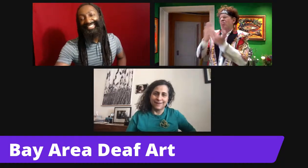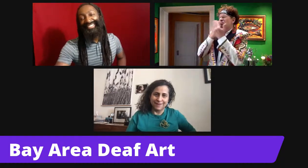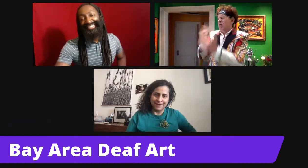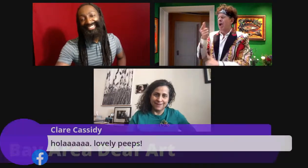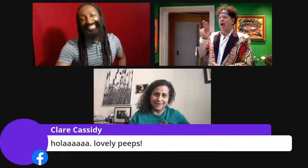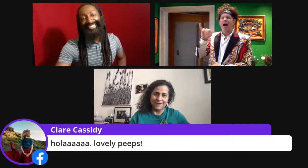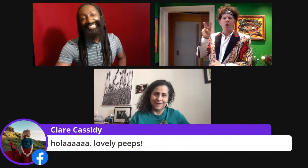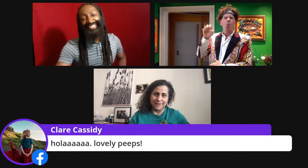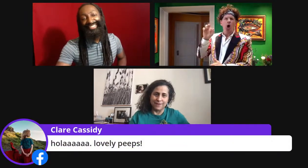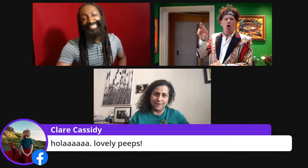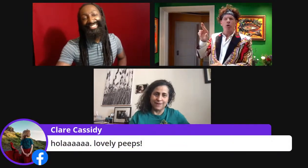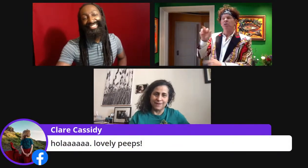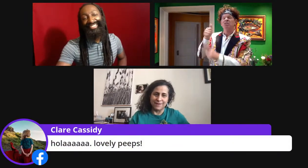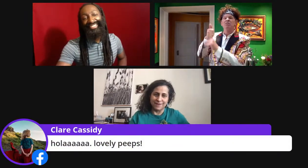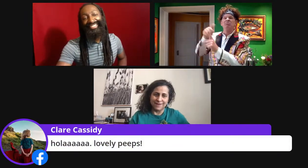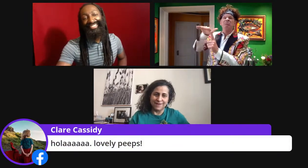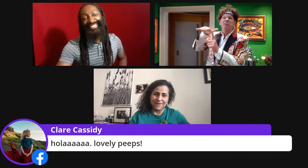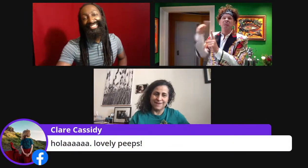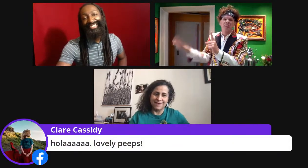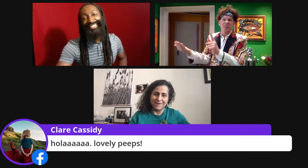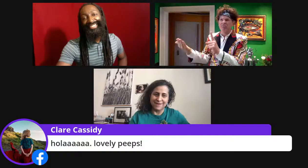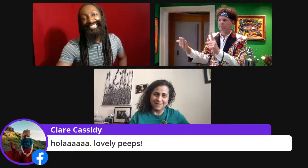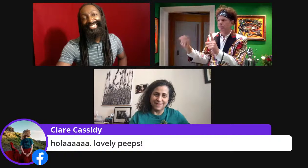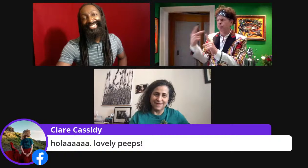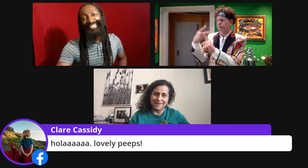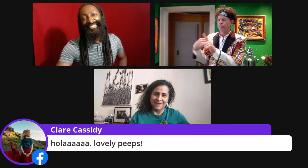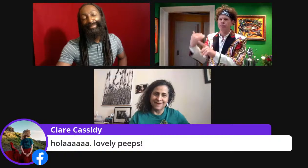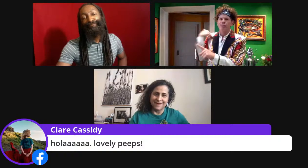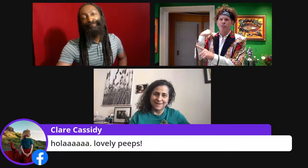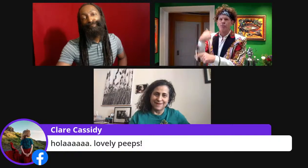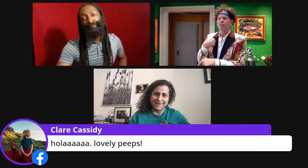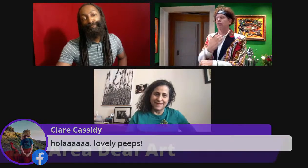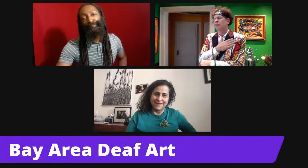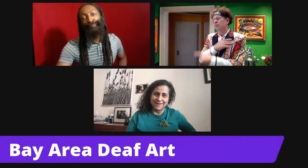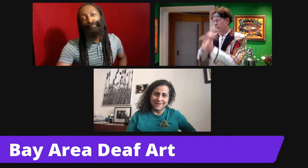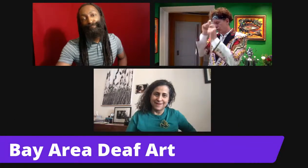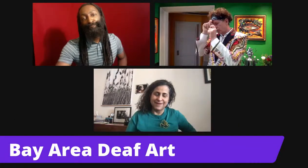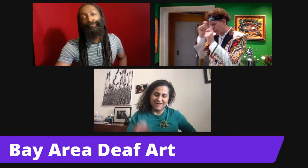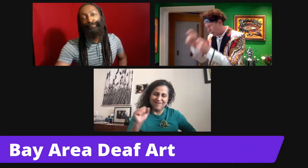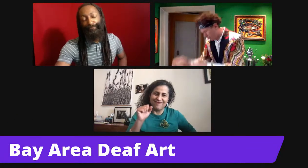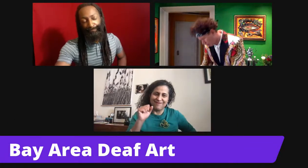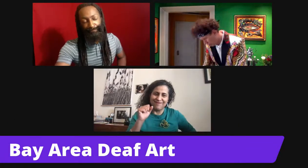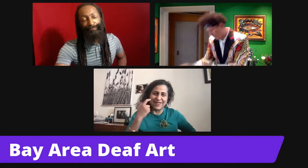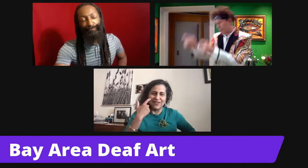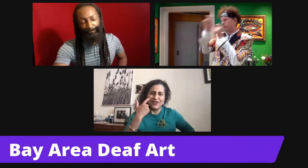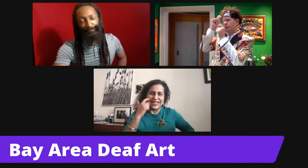a significant and salient feature of my artwork. You know, I was,